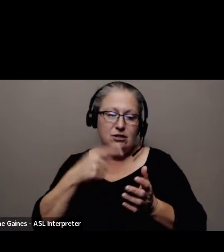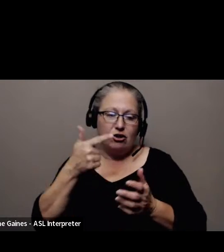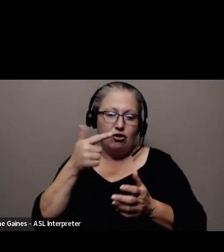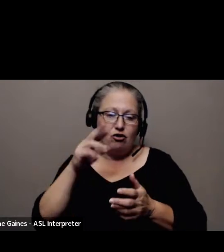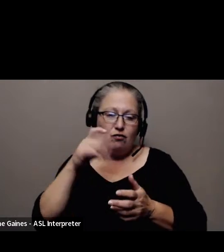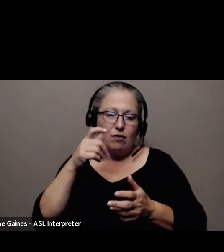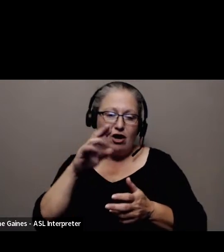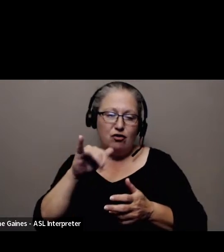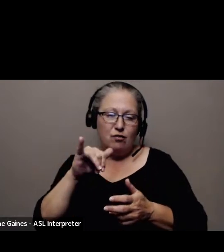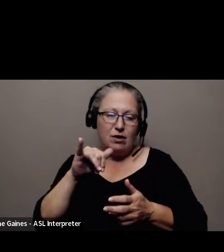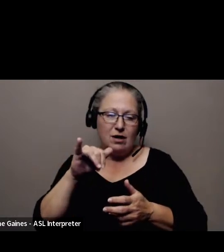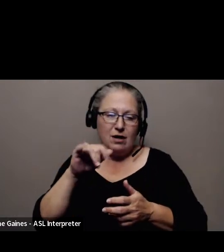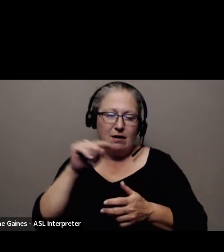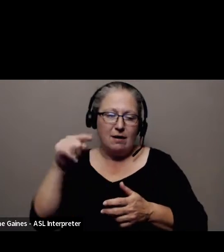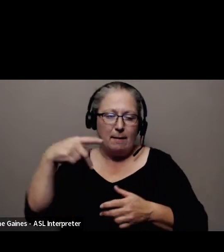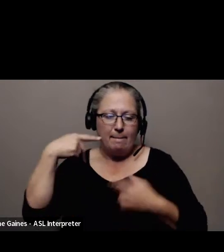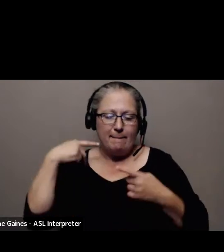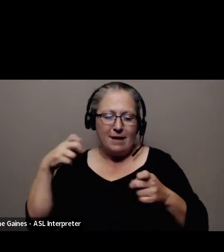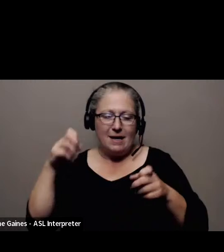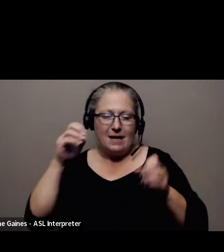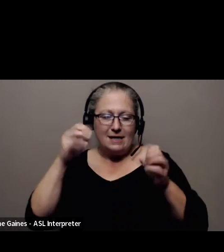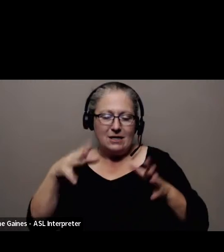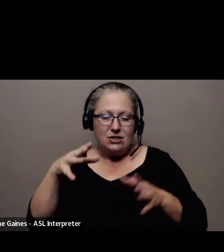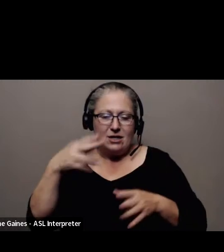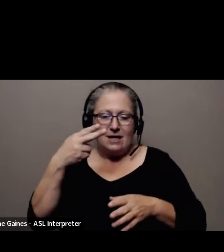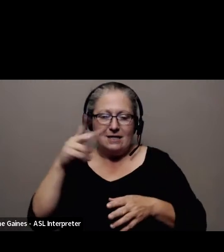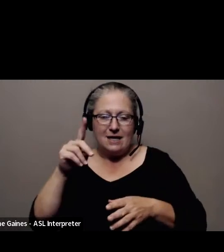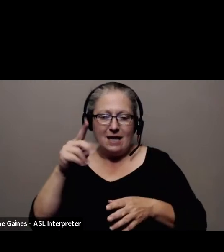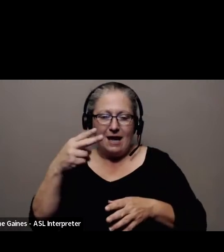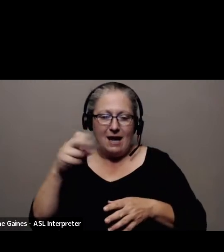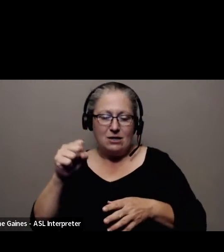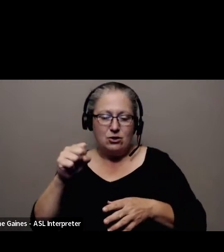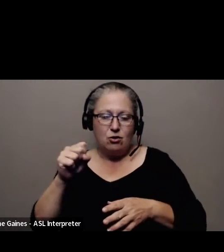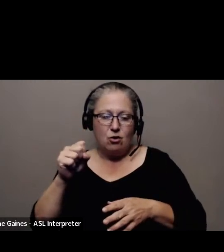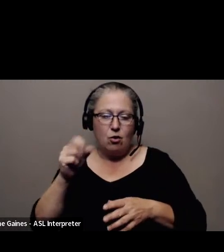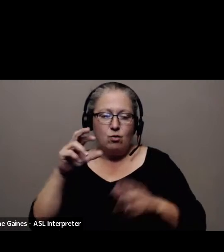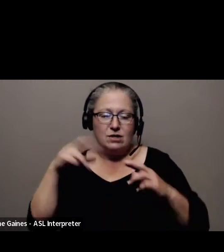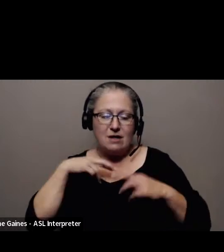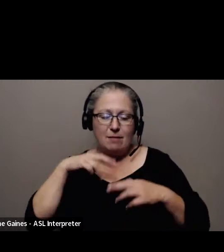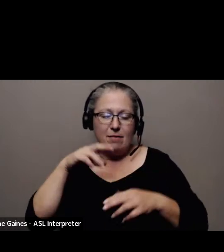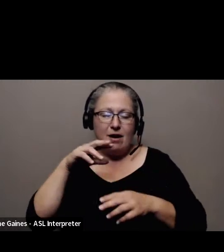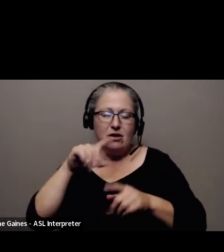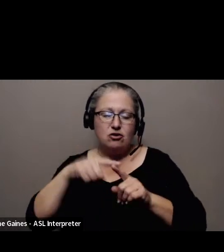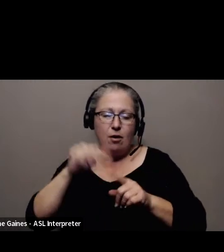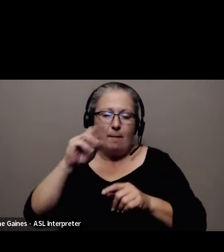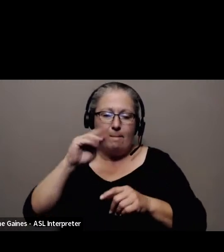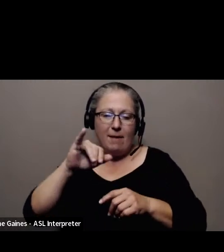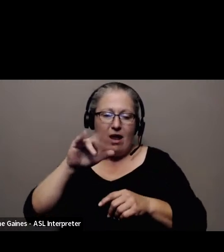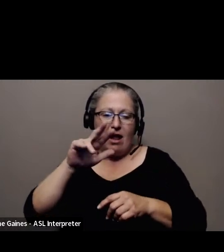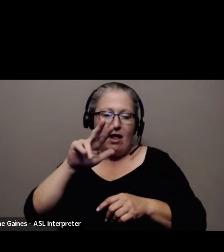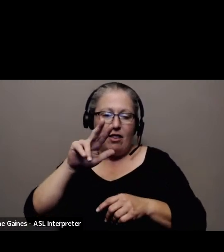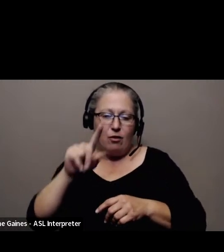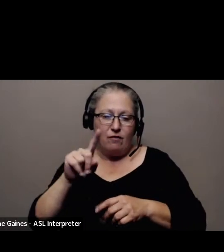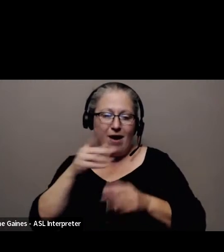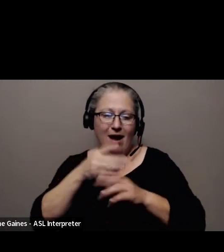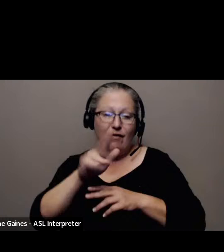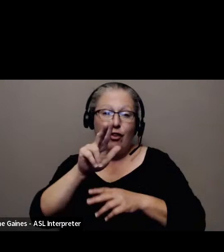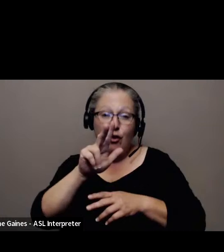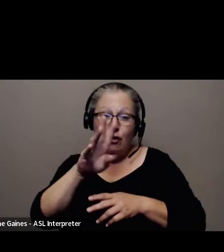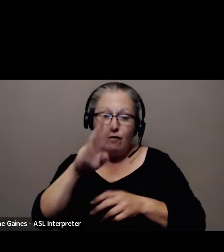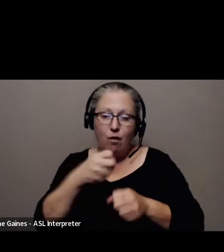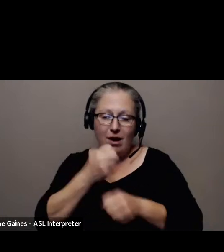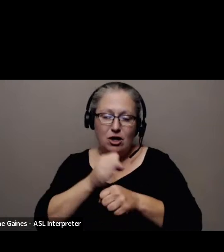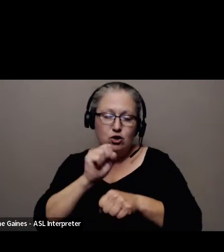Gregory Quigley, physical education teacher at Hillsdale High School, has submitted his retirement effective May 31st after 34 years in the